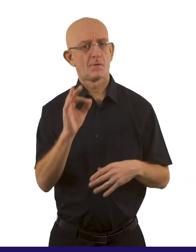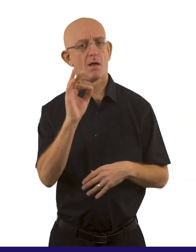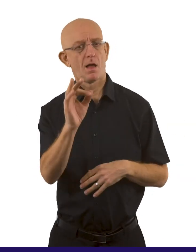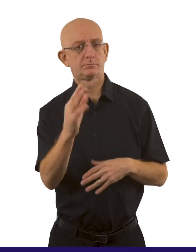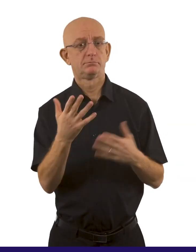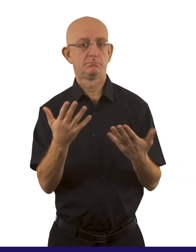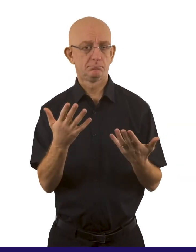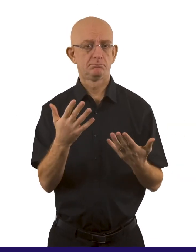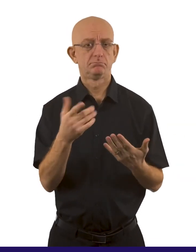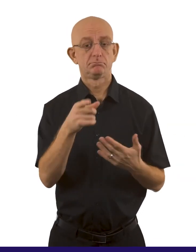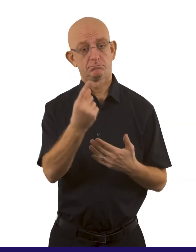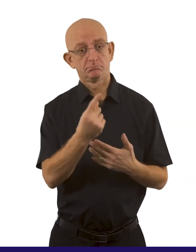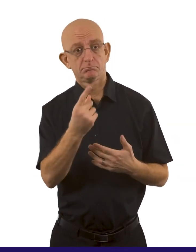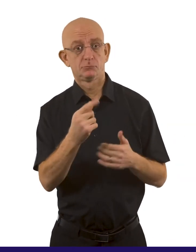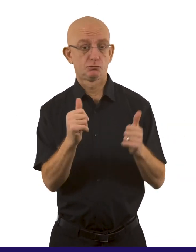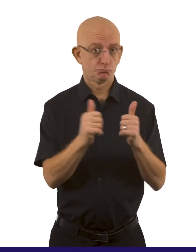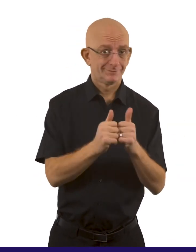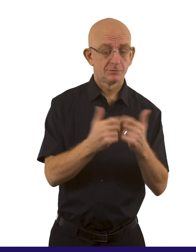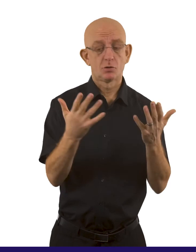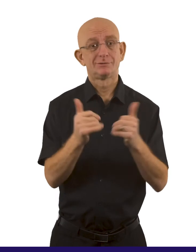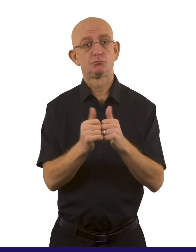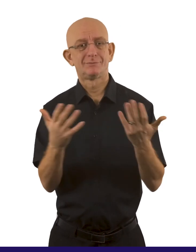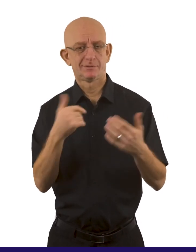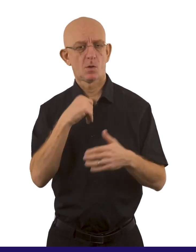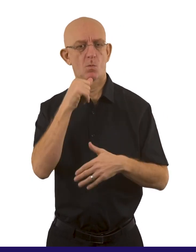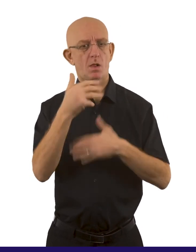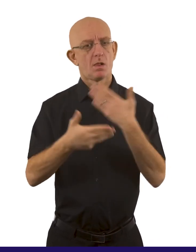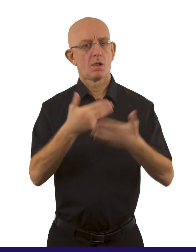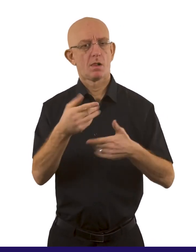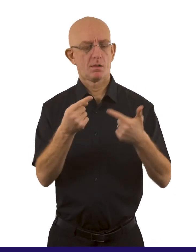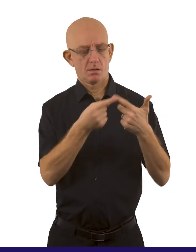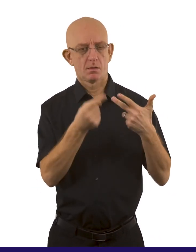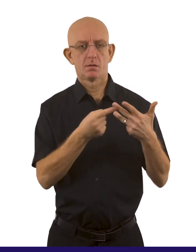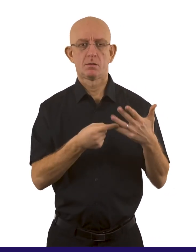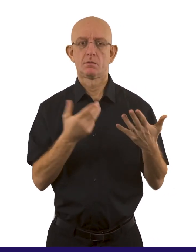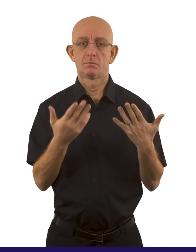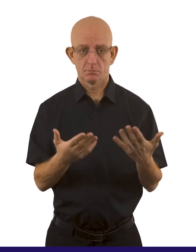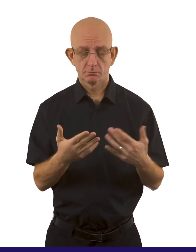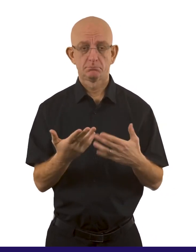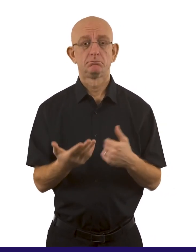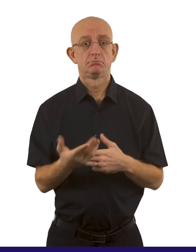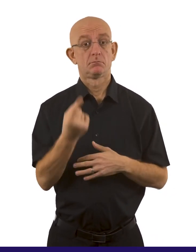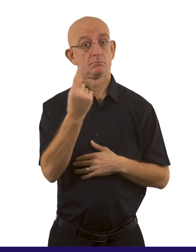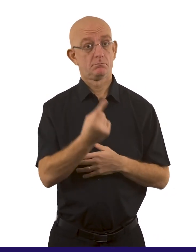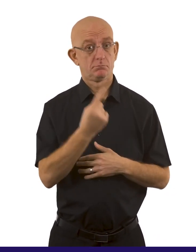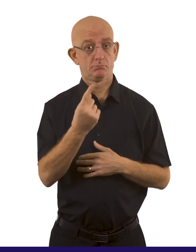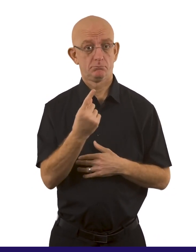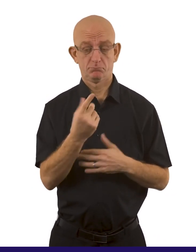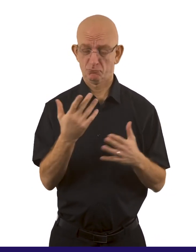Question 39. How much do you agree or disagree with the following statements? Do you strongly